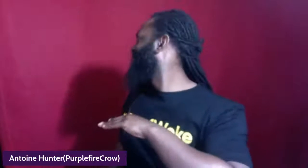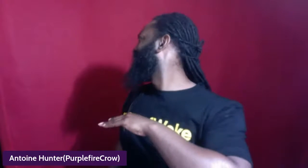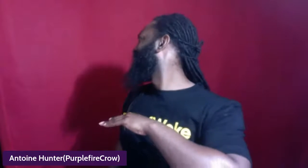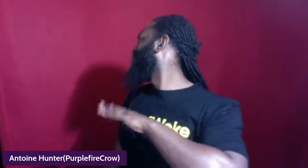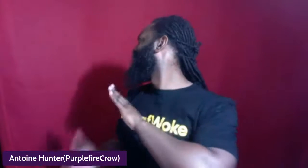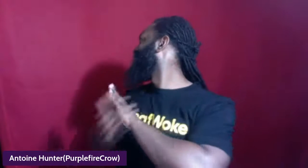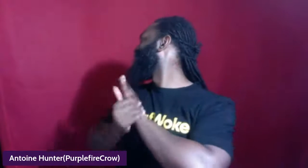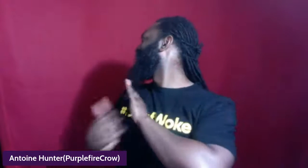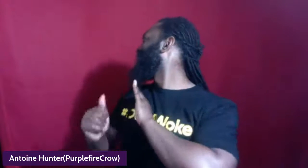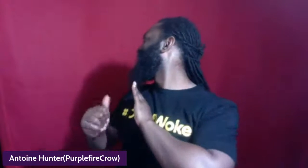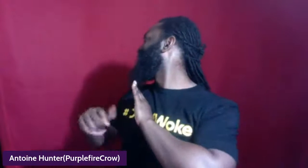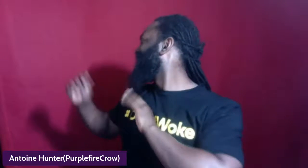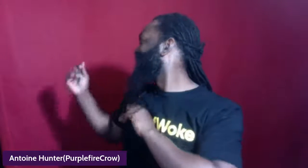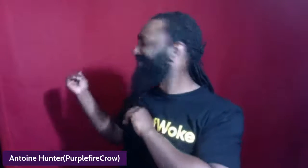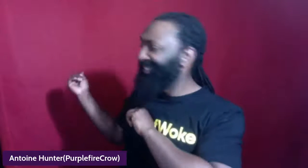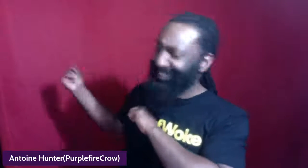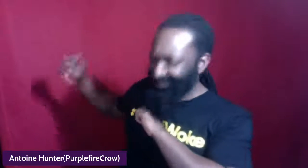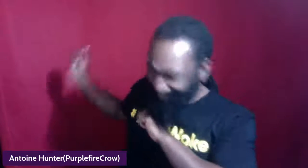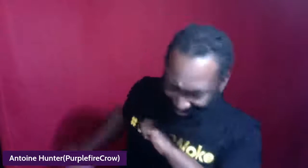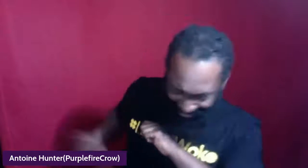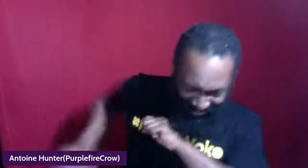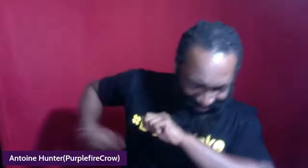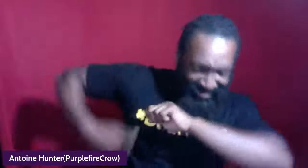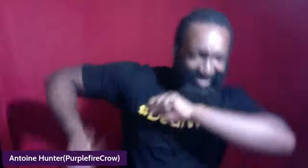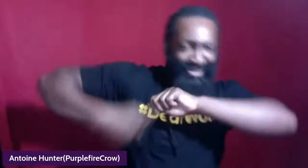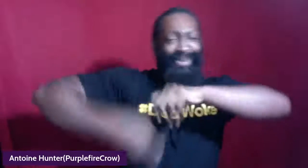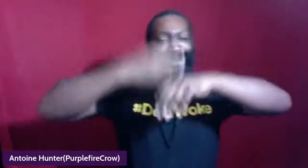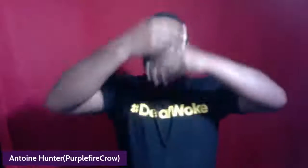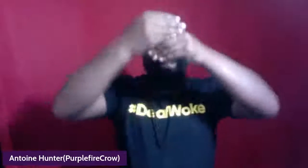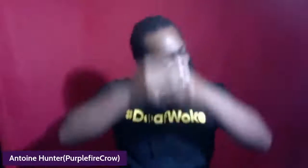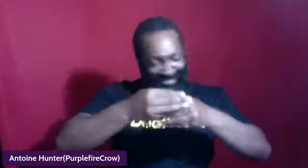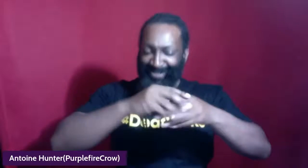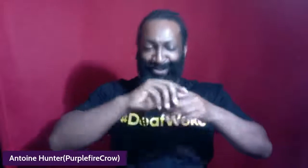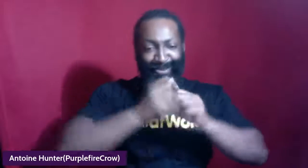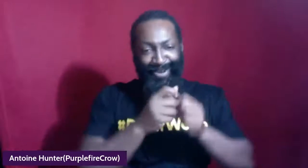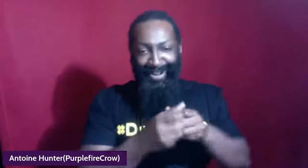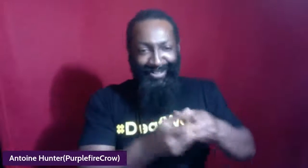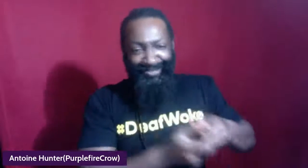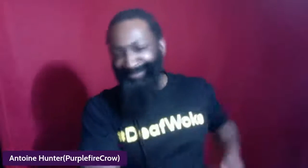Her talents are so wide, it's beyond the bridge of San Francisco.